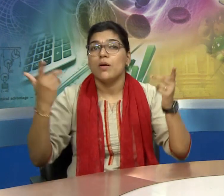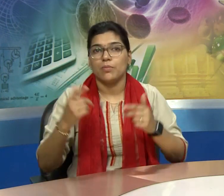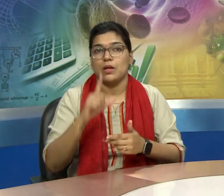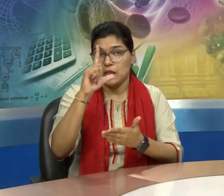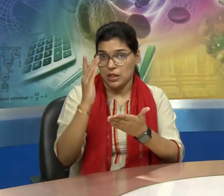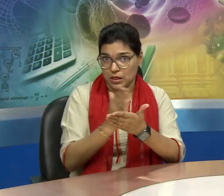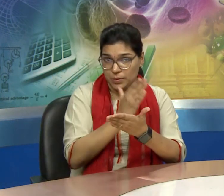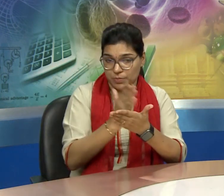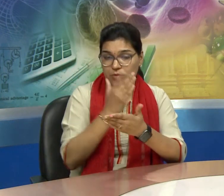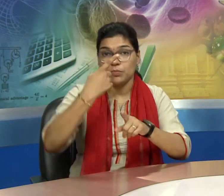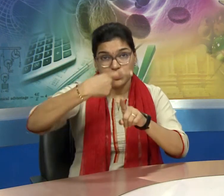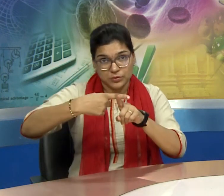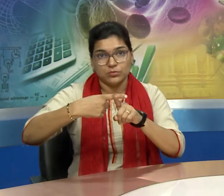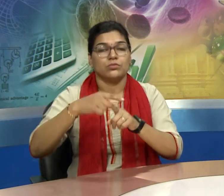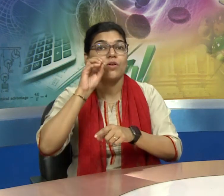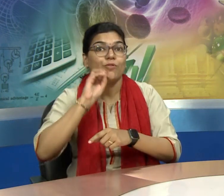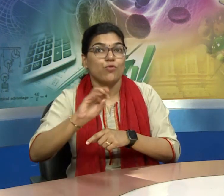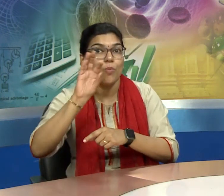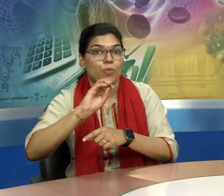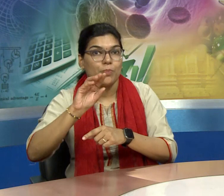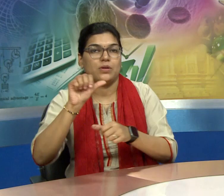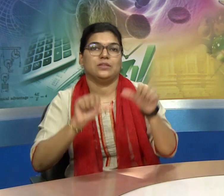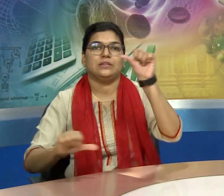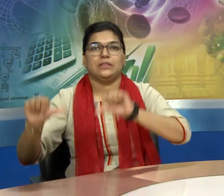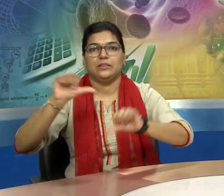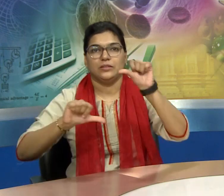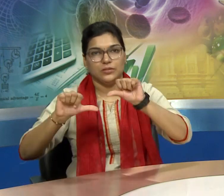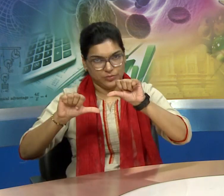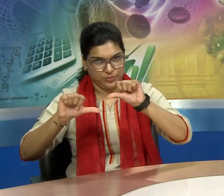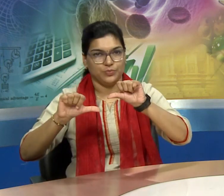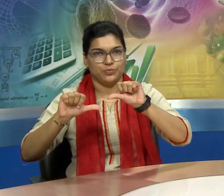Its name is Library and Information Sciences.